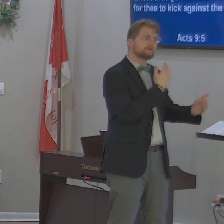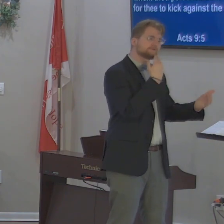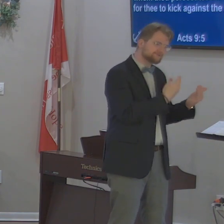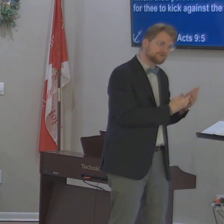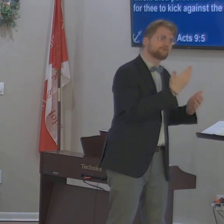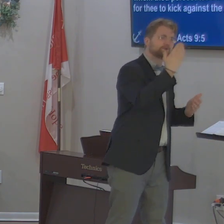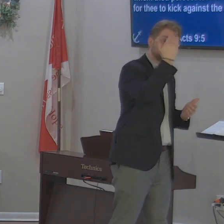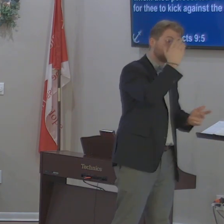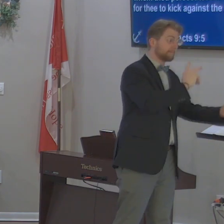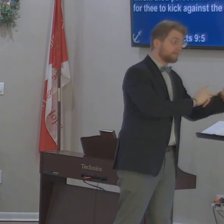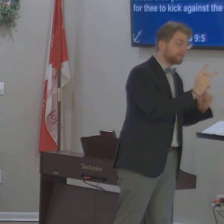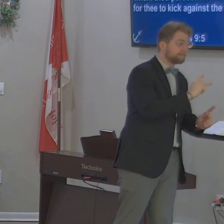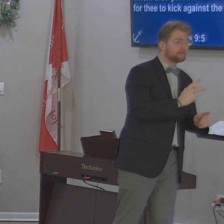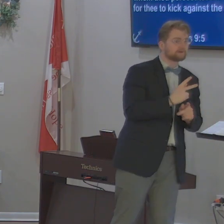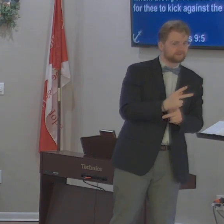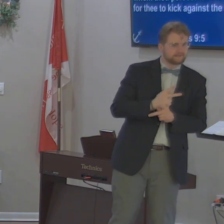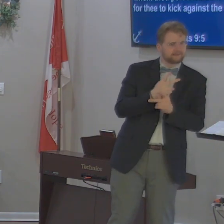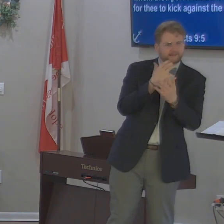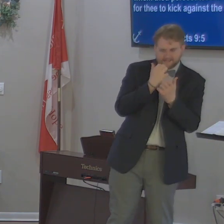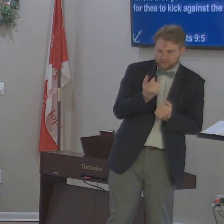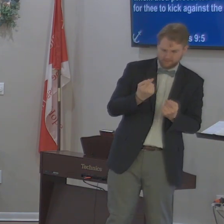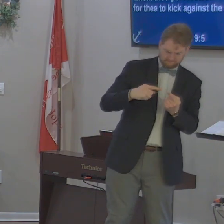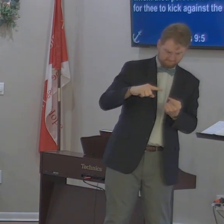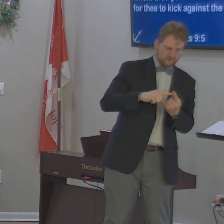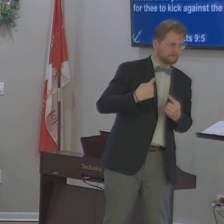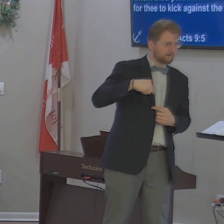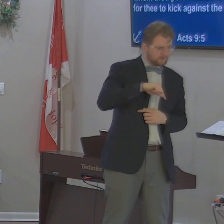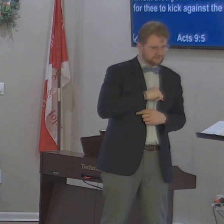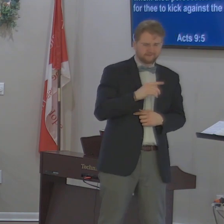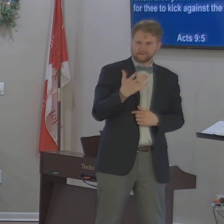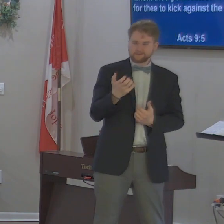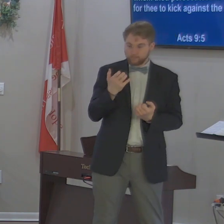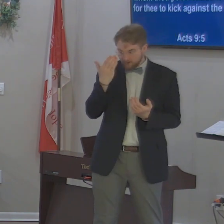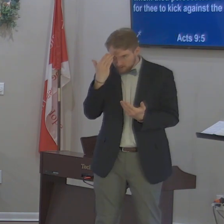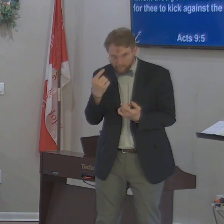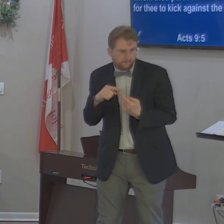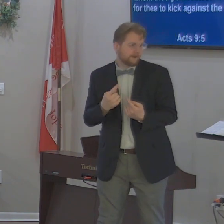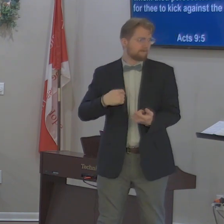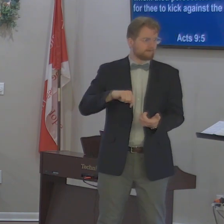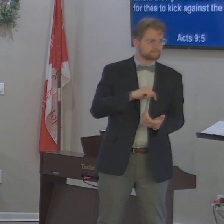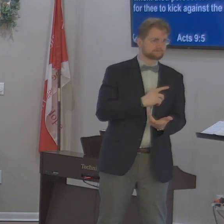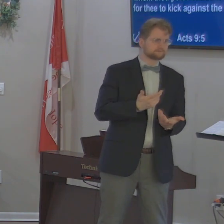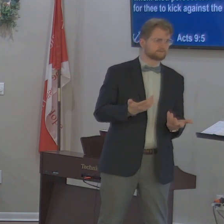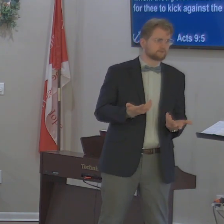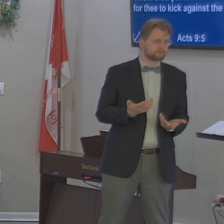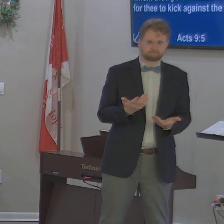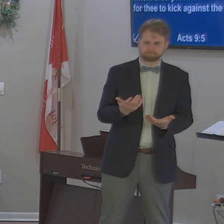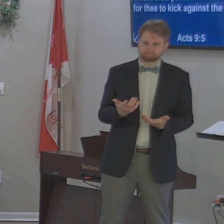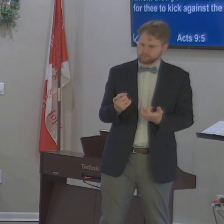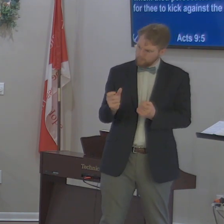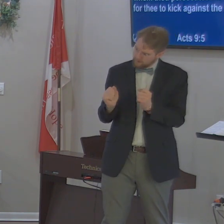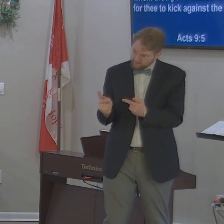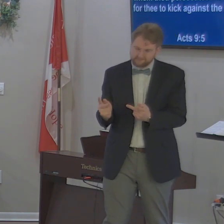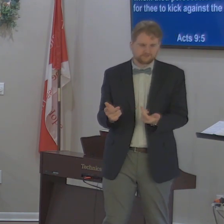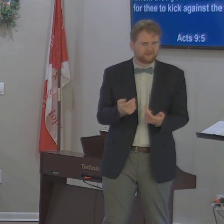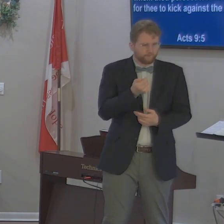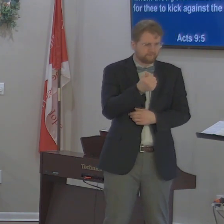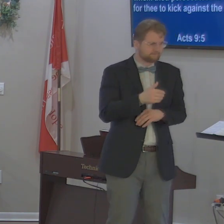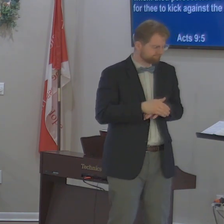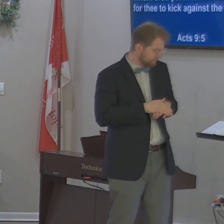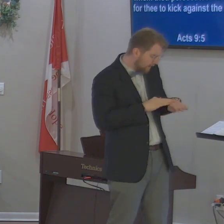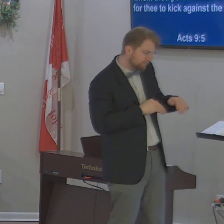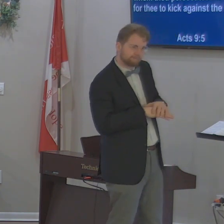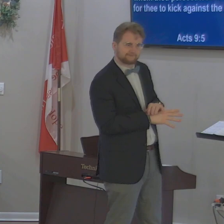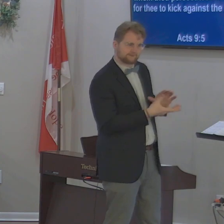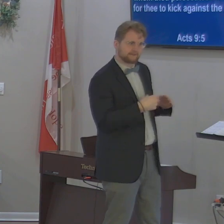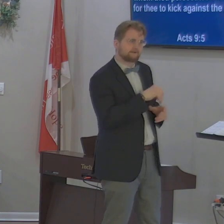that people are looking out for us, to know that people are checking on us, that people care about us. There's a comfort in that, right?